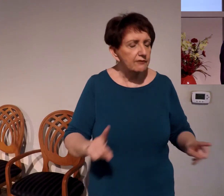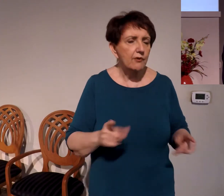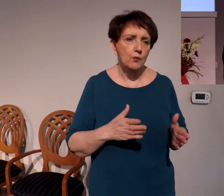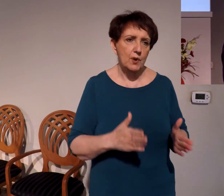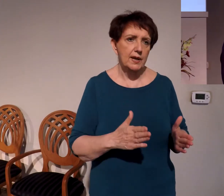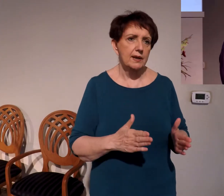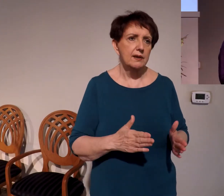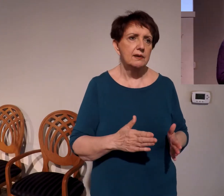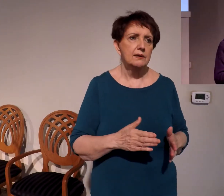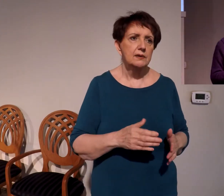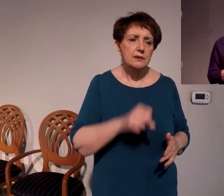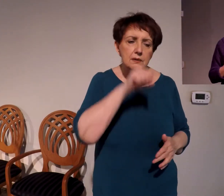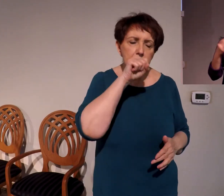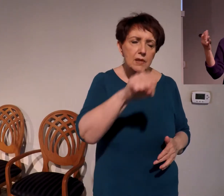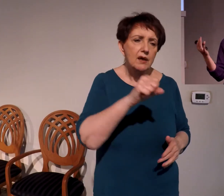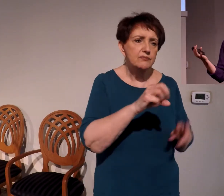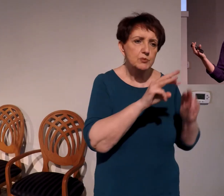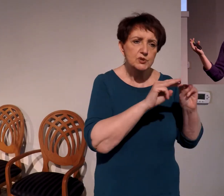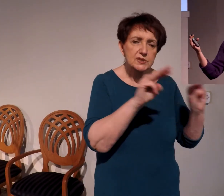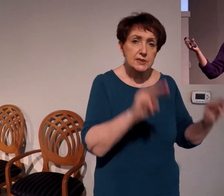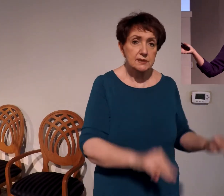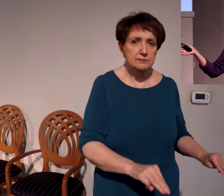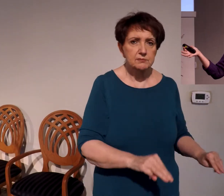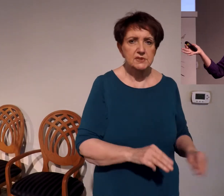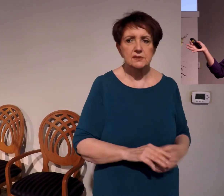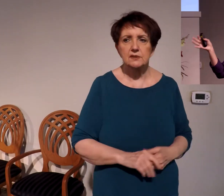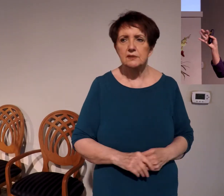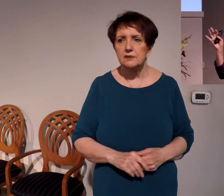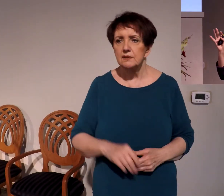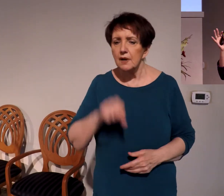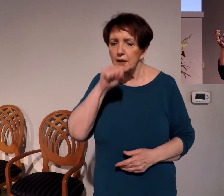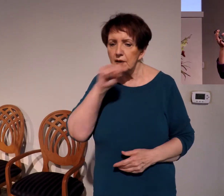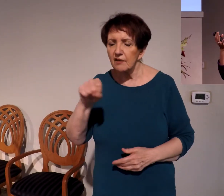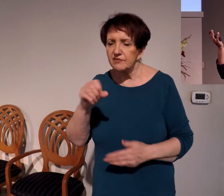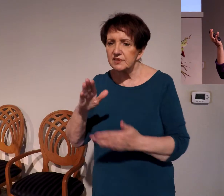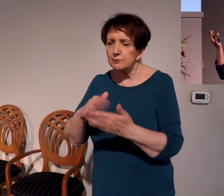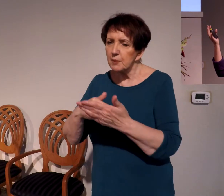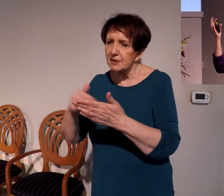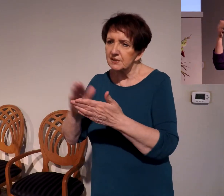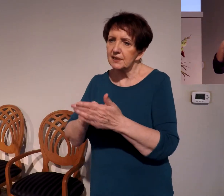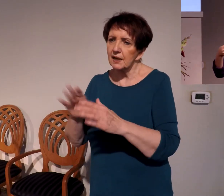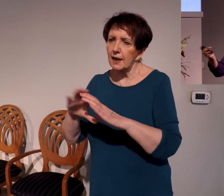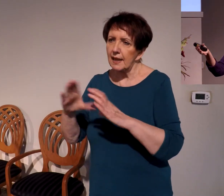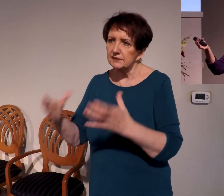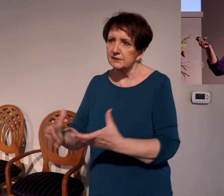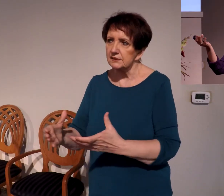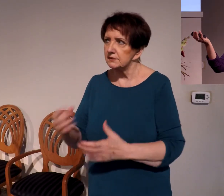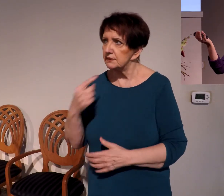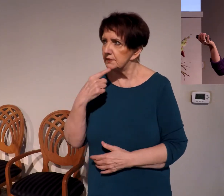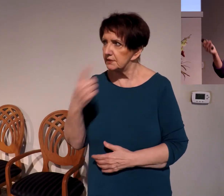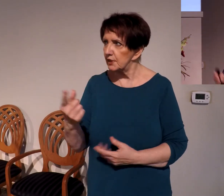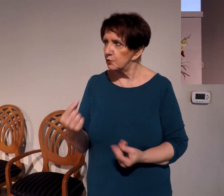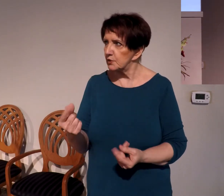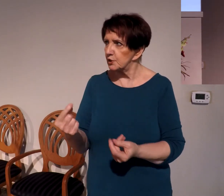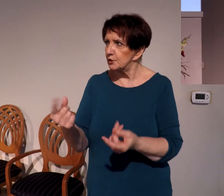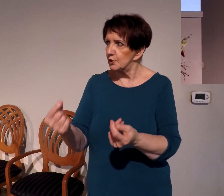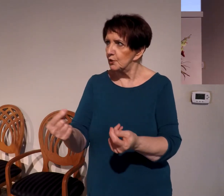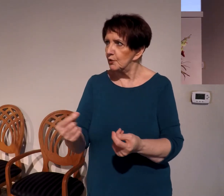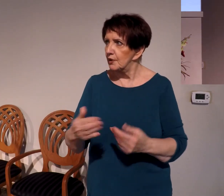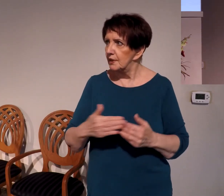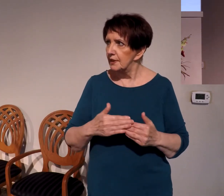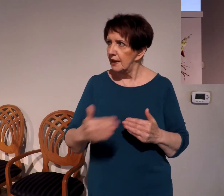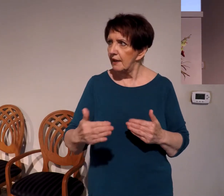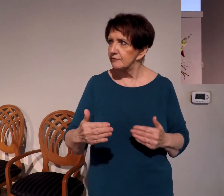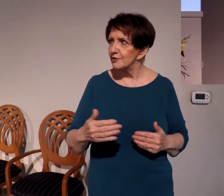to go to museums. I love to go to these little painting things that just they tell you what to do, and then you do it. And then afterwards you